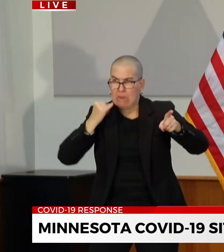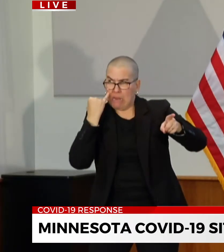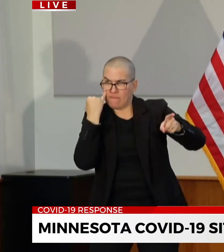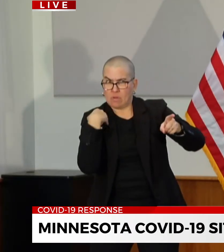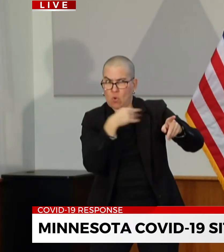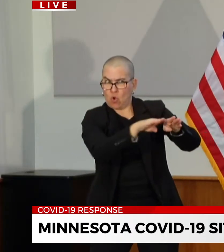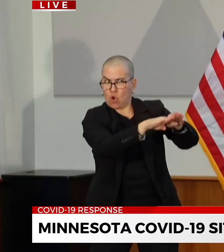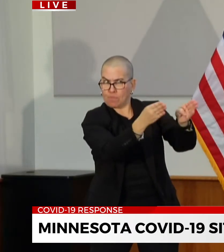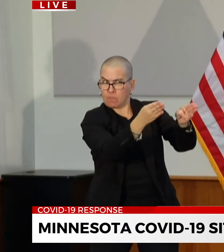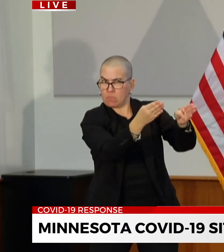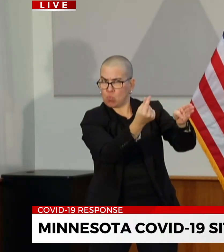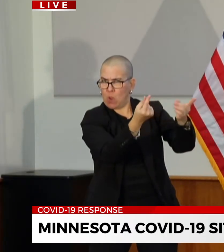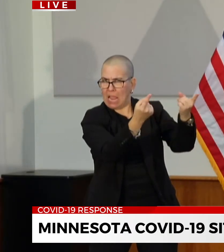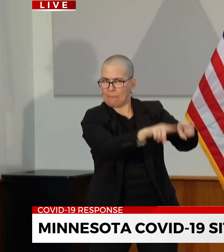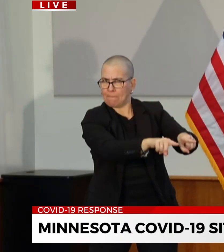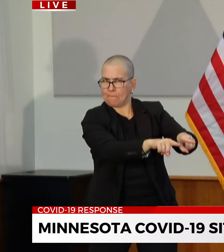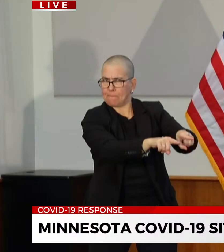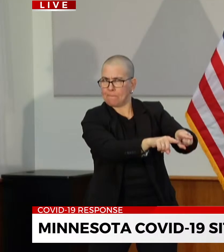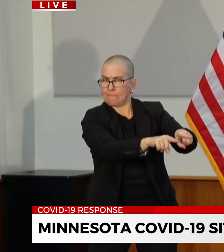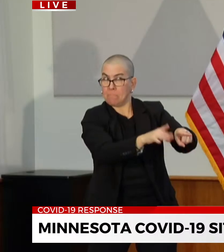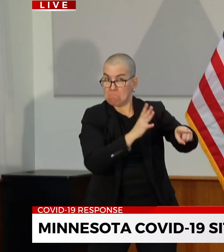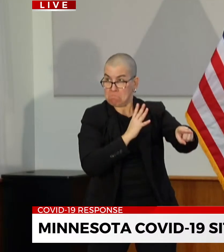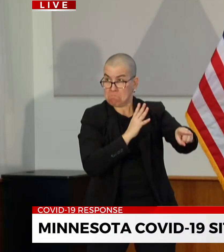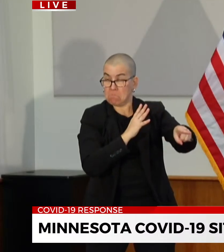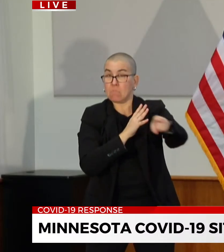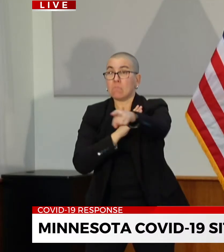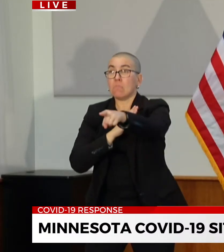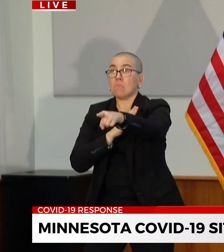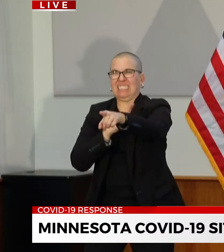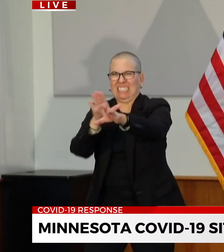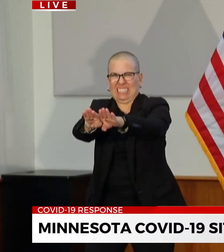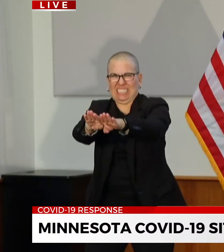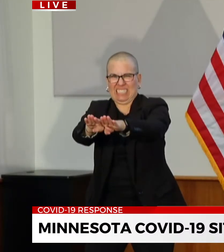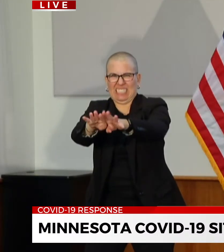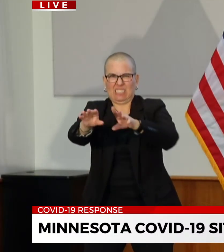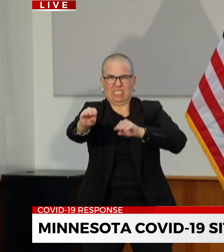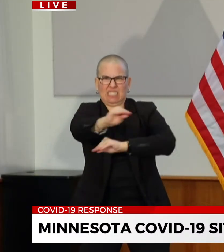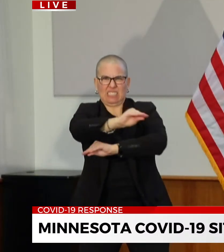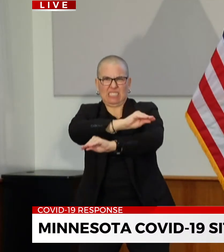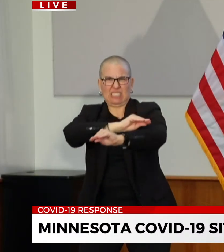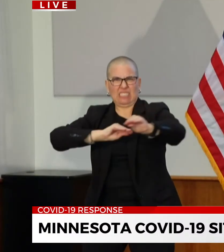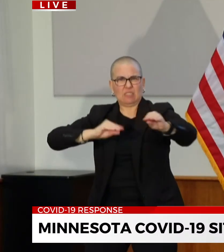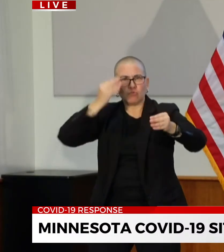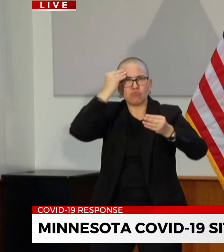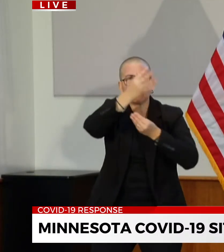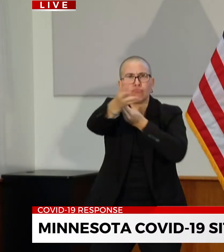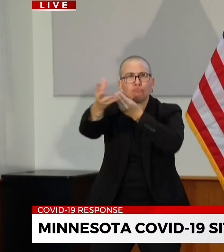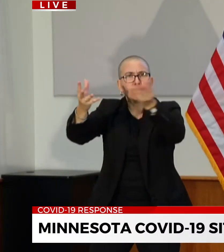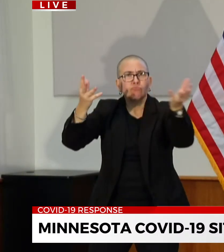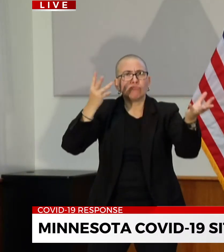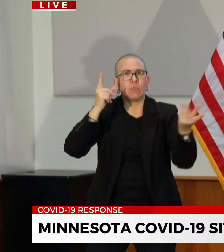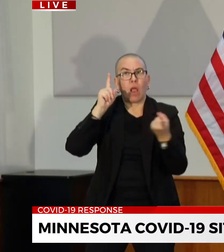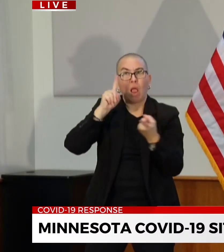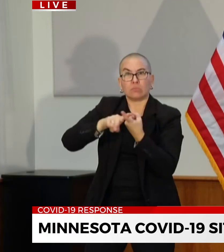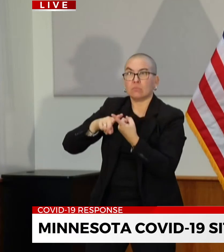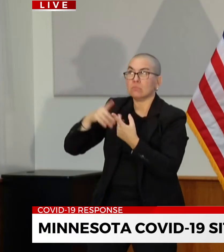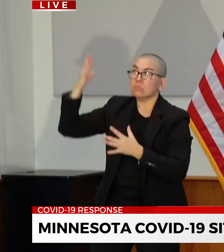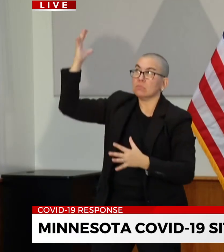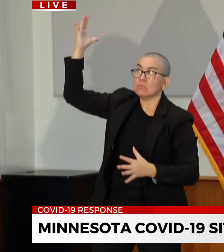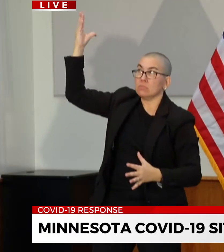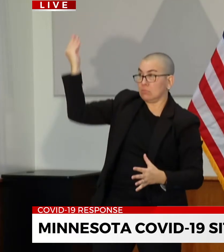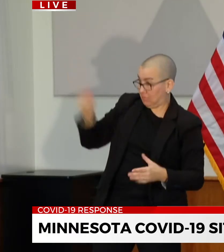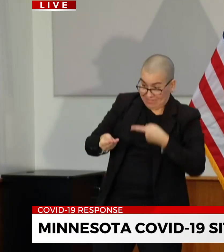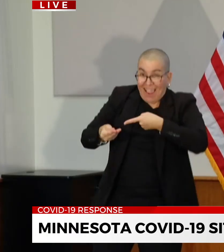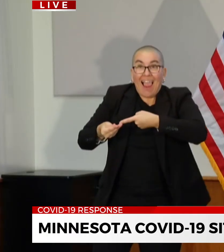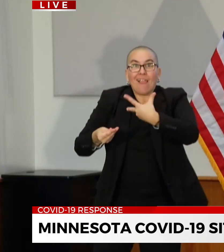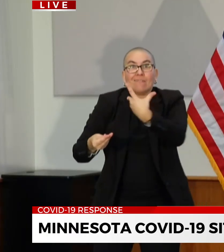to slow or stop the spread of COVID until we got to a point where we had a vaccine and could start to protect the most